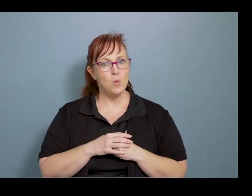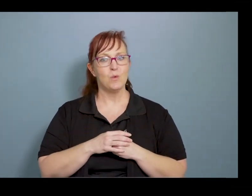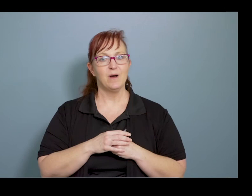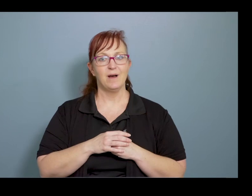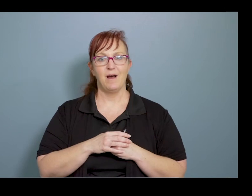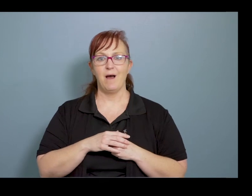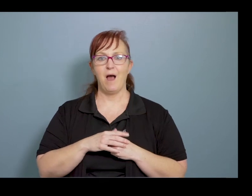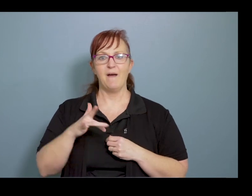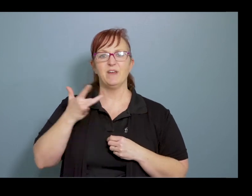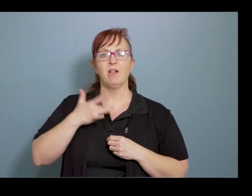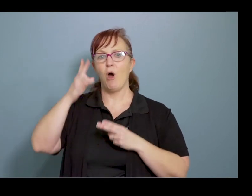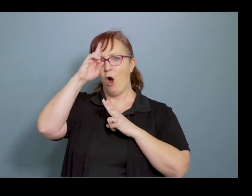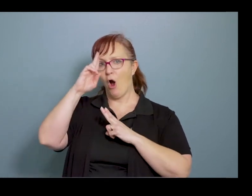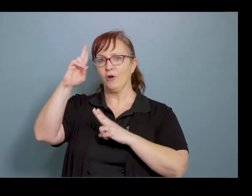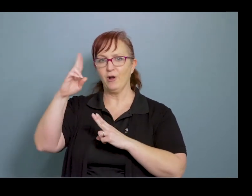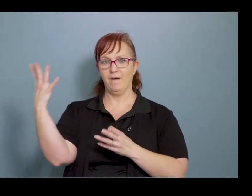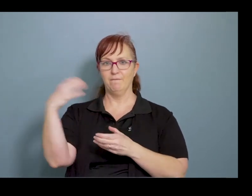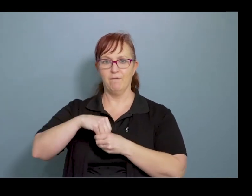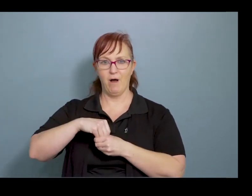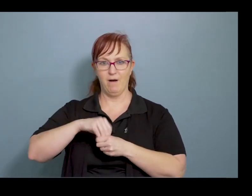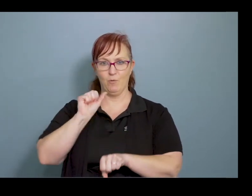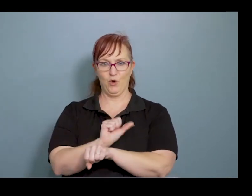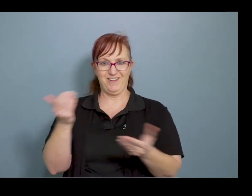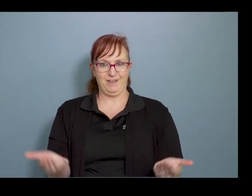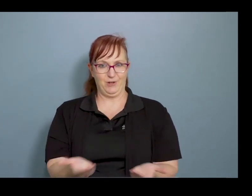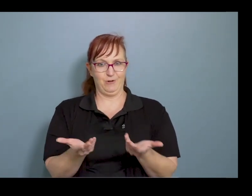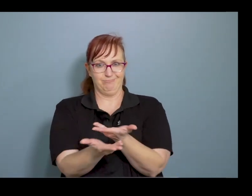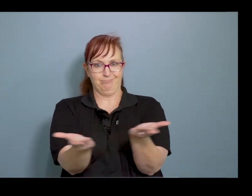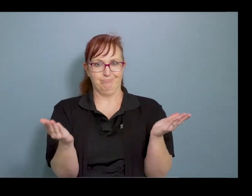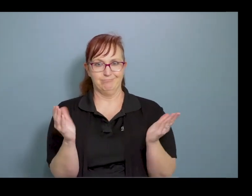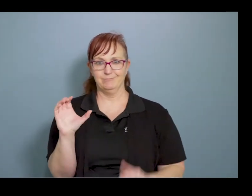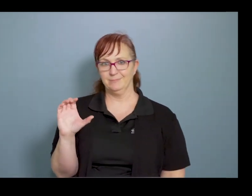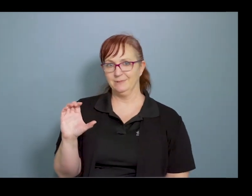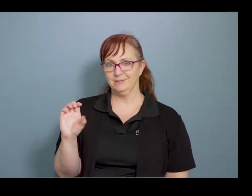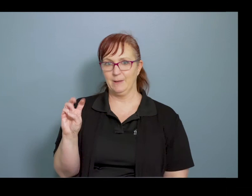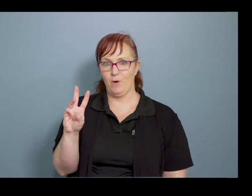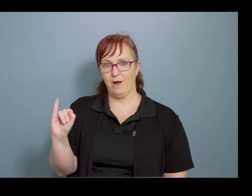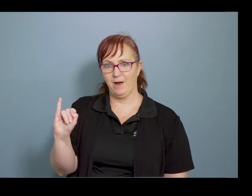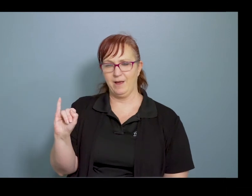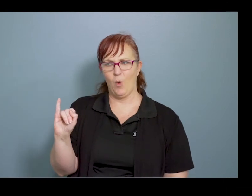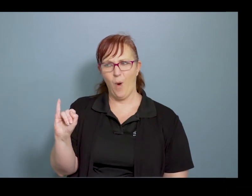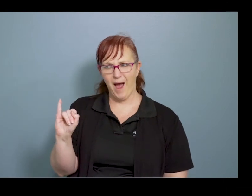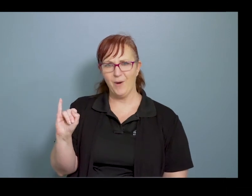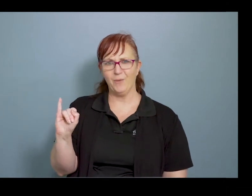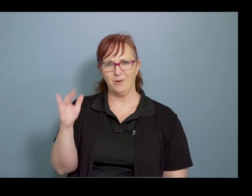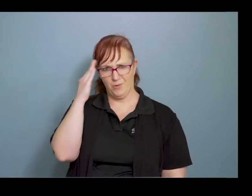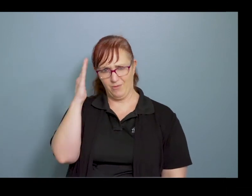how truly honored I am to be affiliated with CWI. CWI has got just such a tremendous group